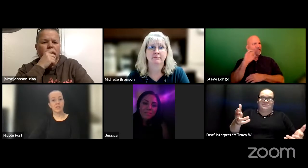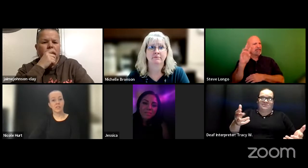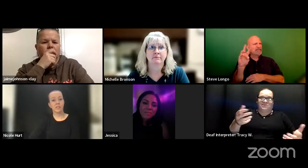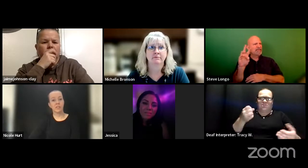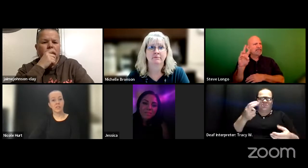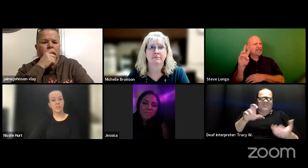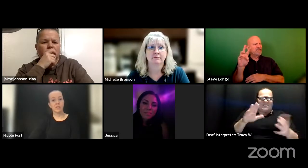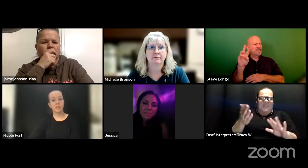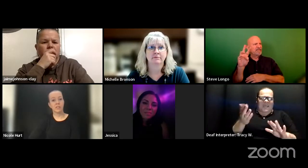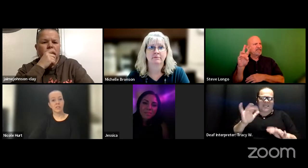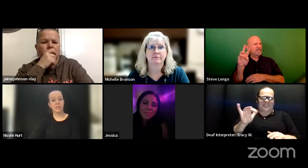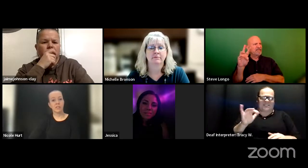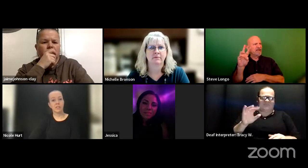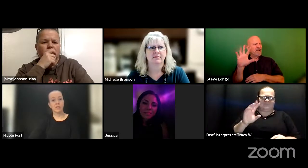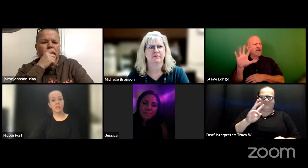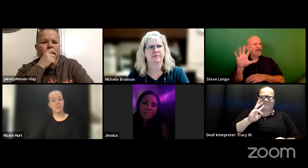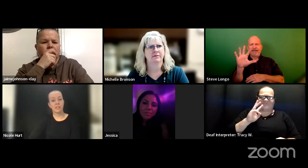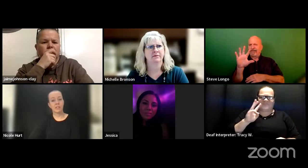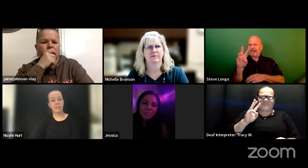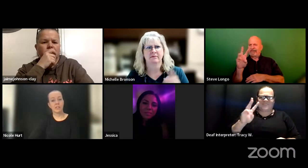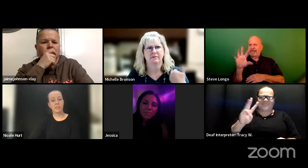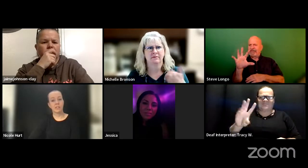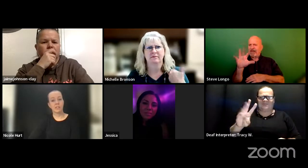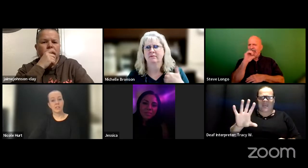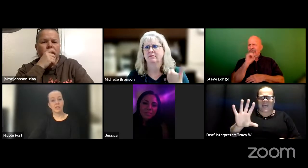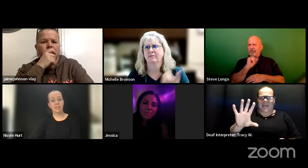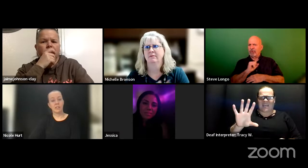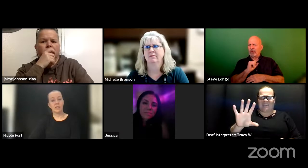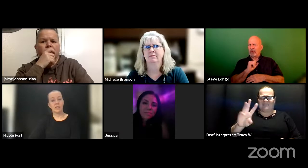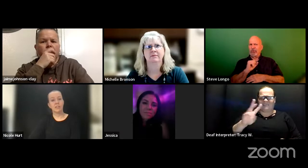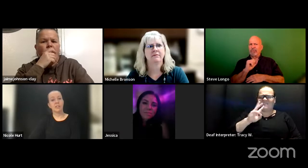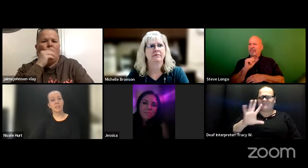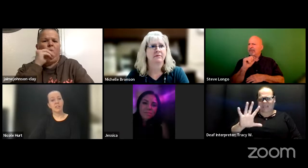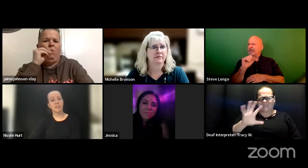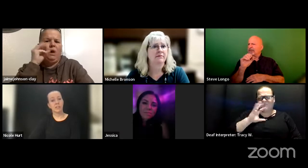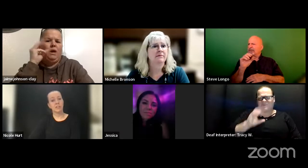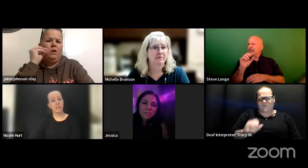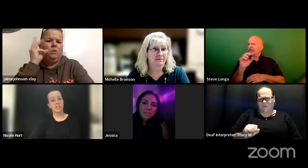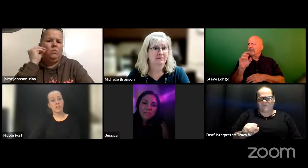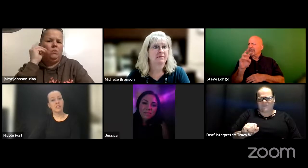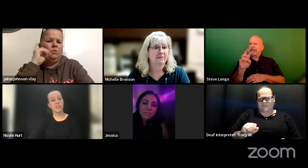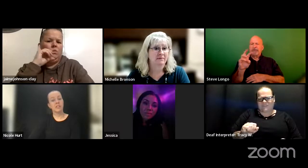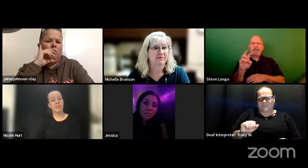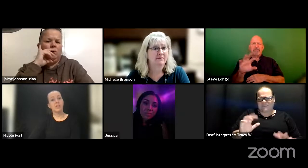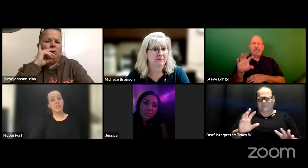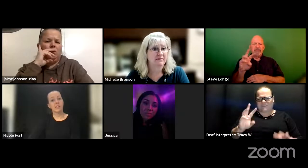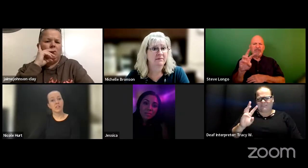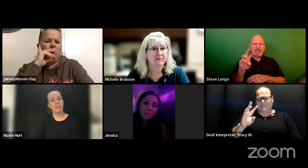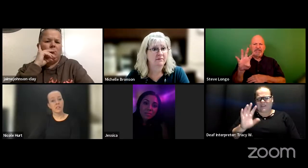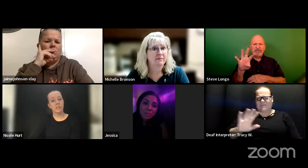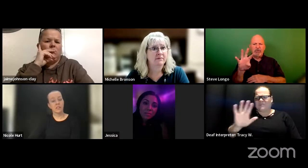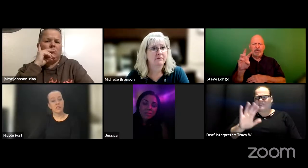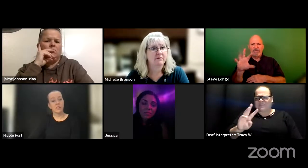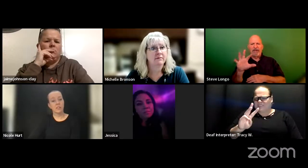huge loss. She died at the age of 65, I believe.